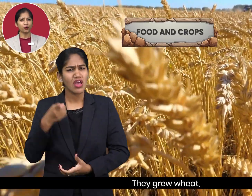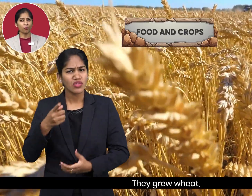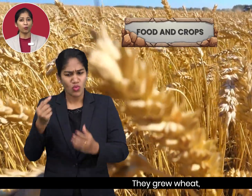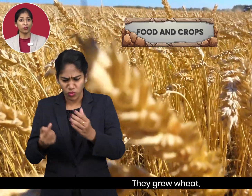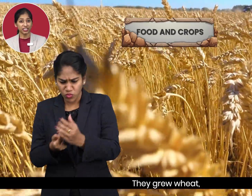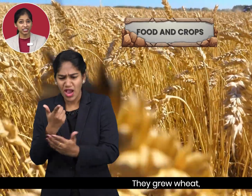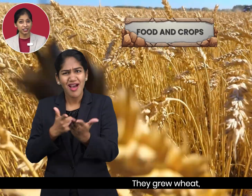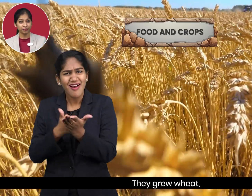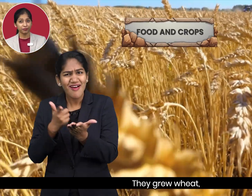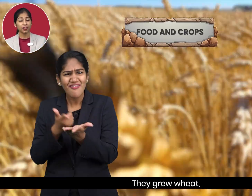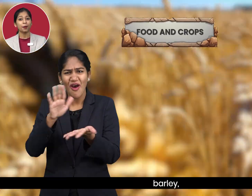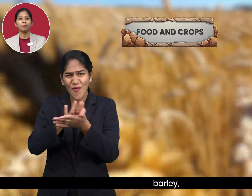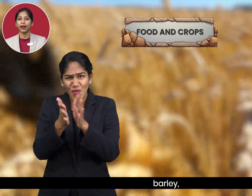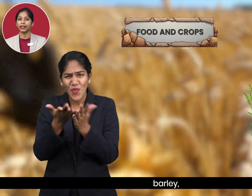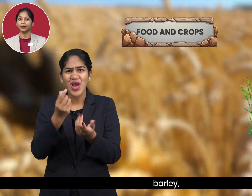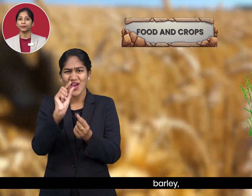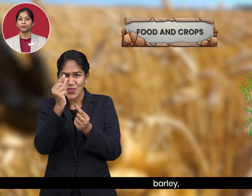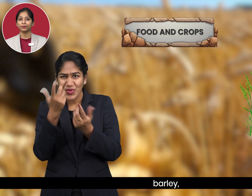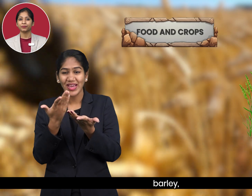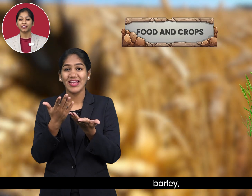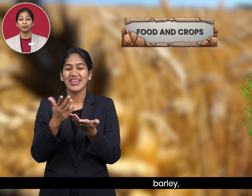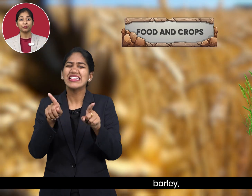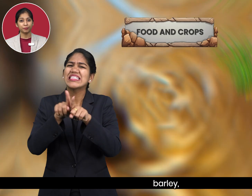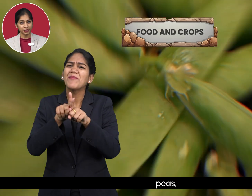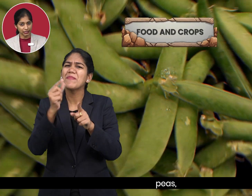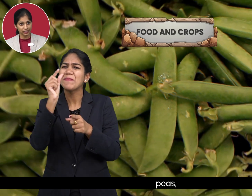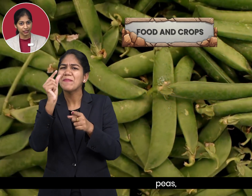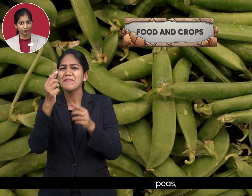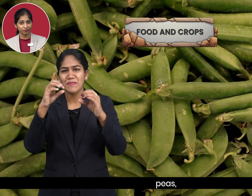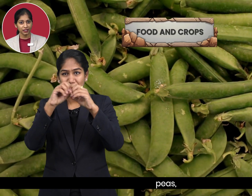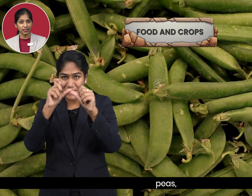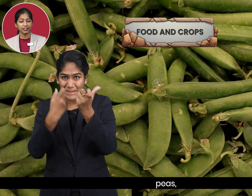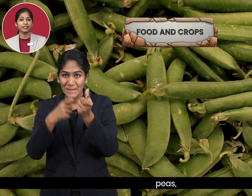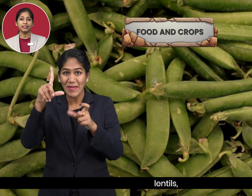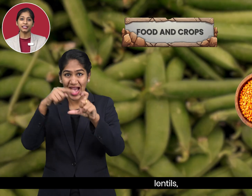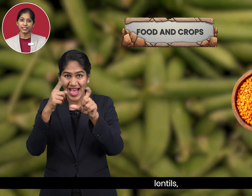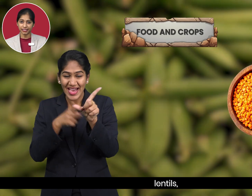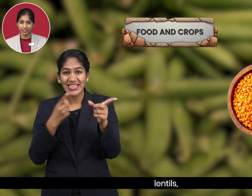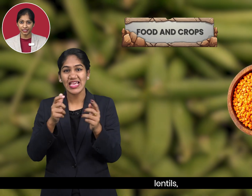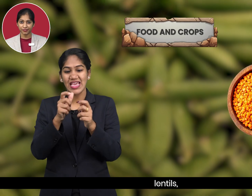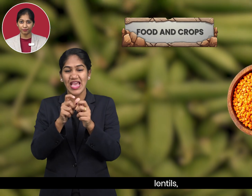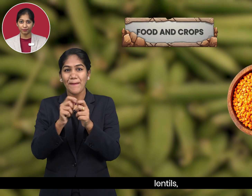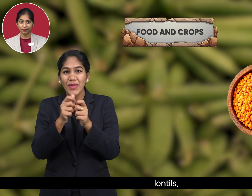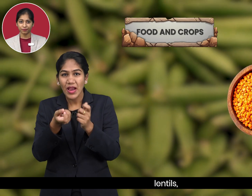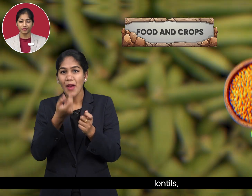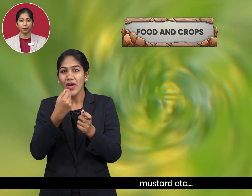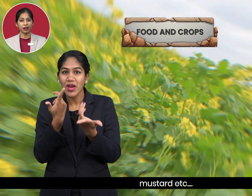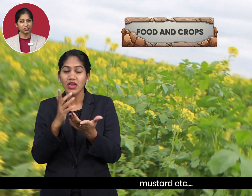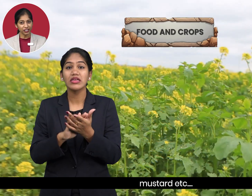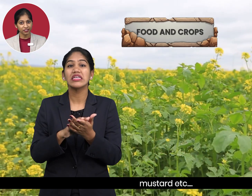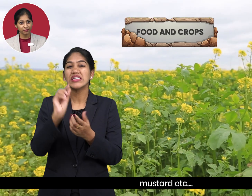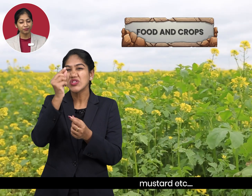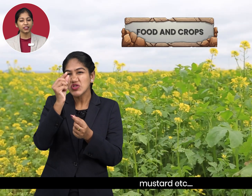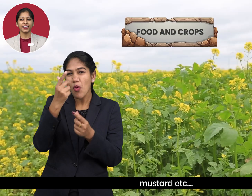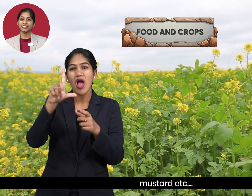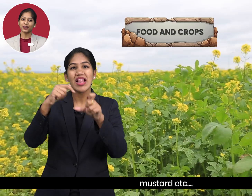They grow wheat, barley, peas, lentils,